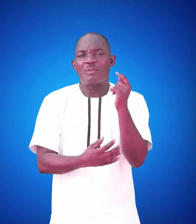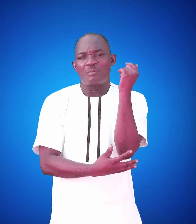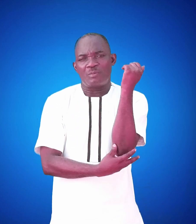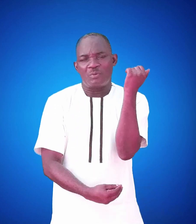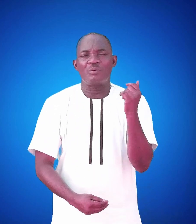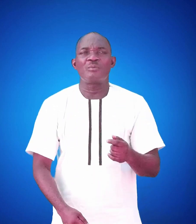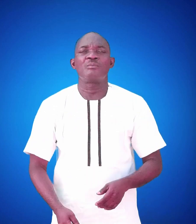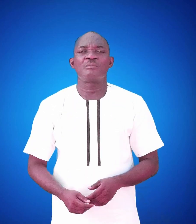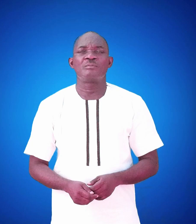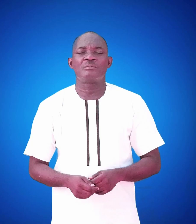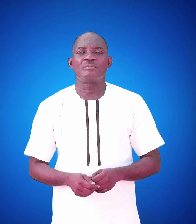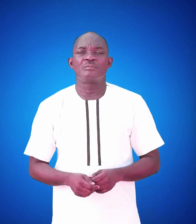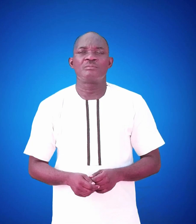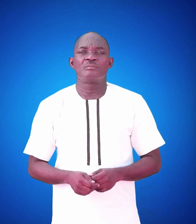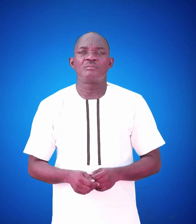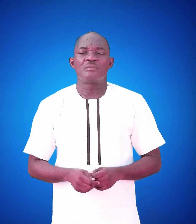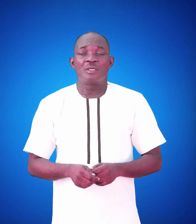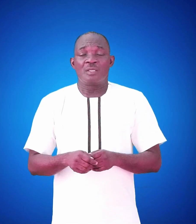poverty.